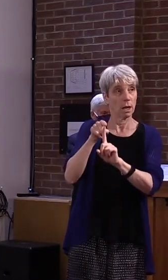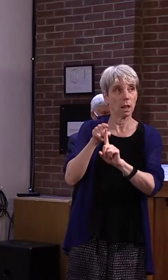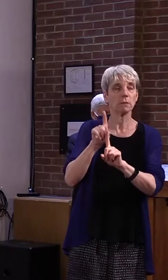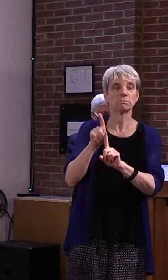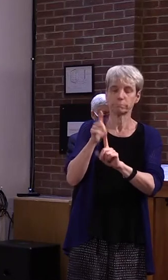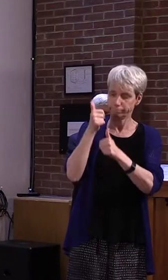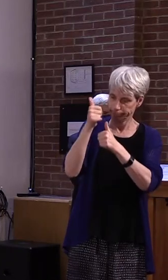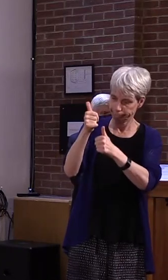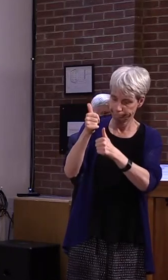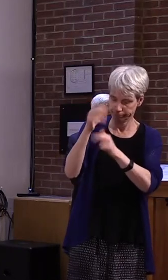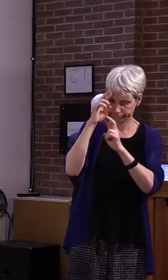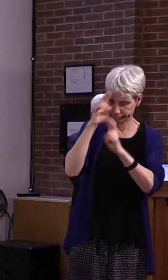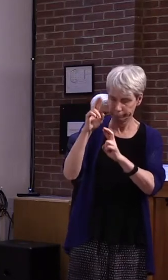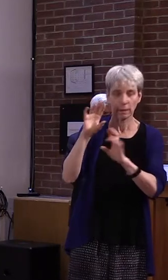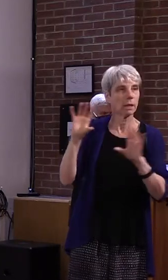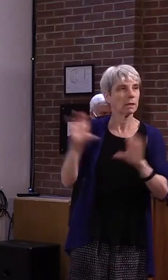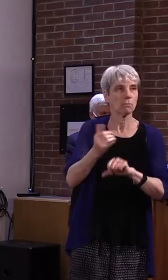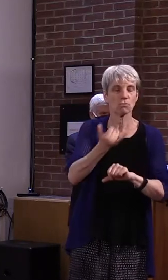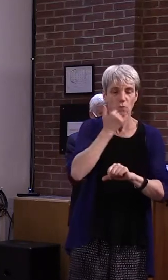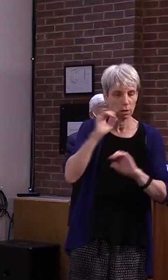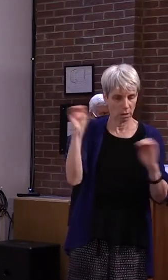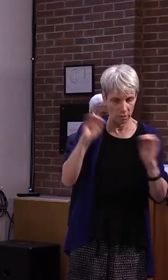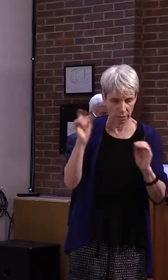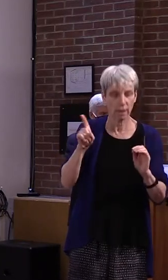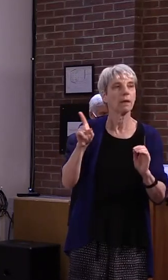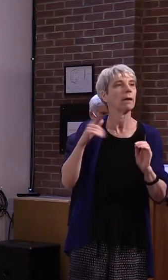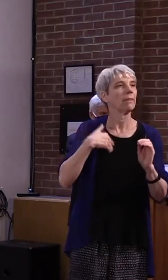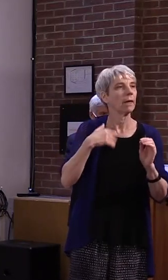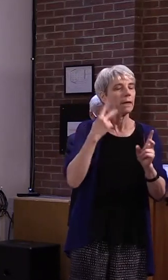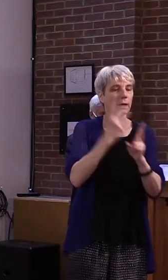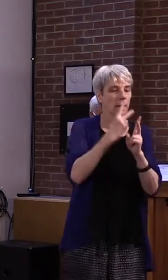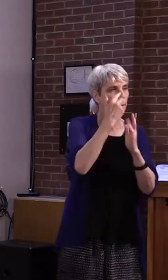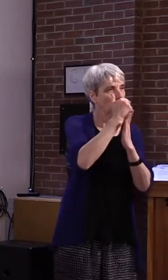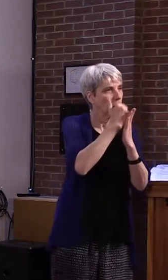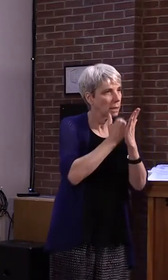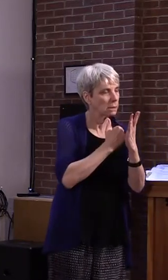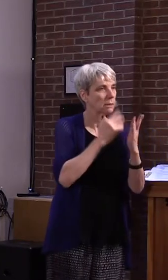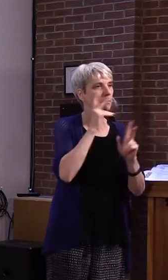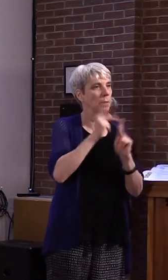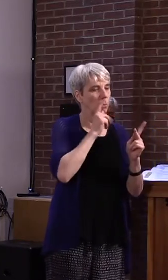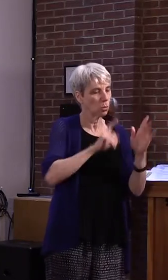with regard to the list, with regard to sanitizers, hygiene, etc.